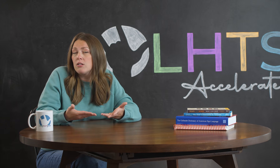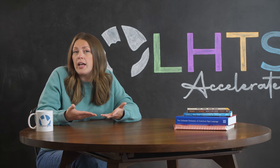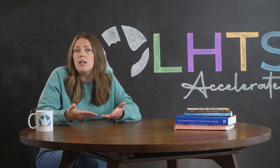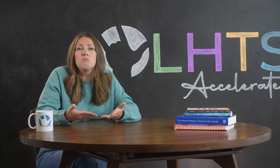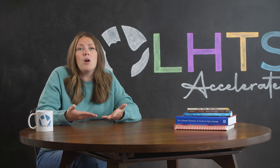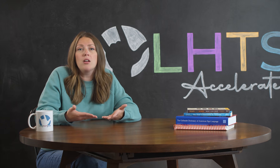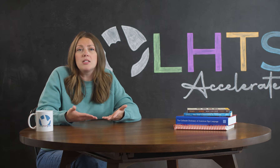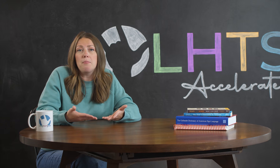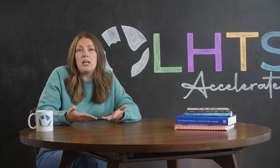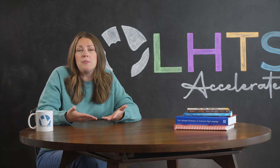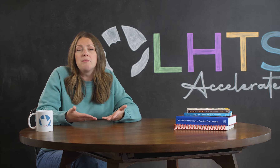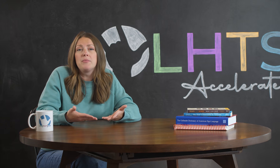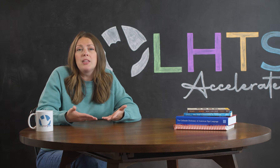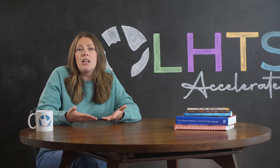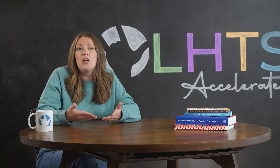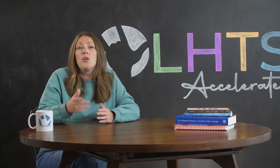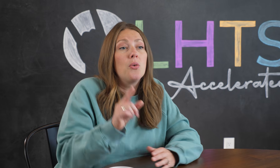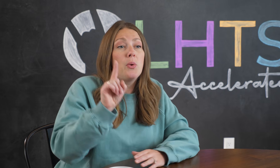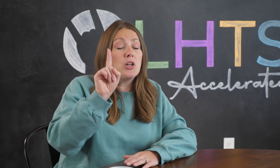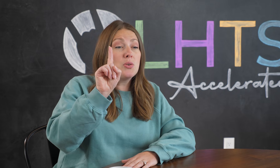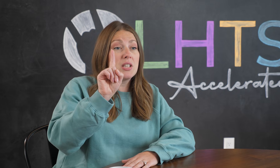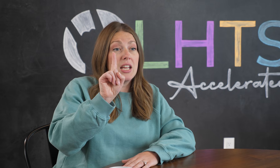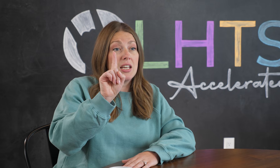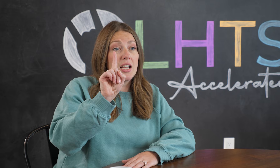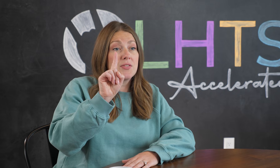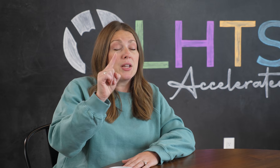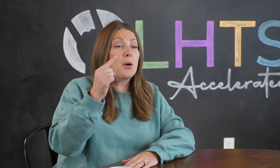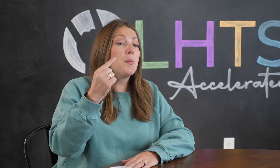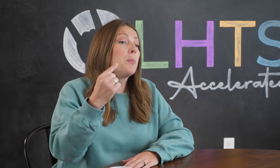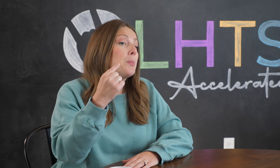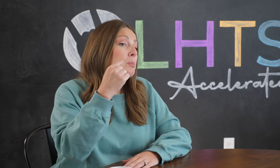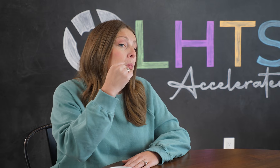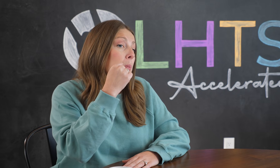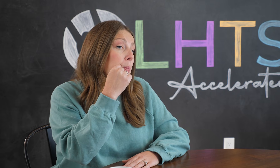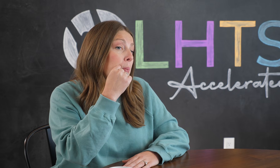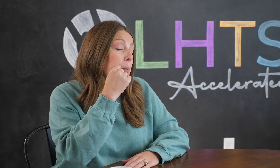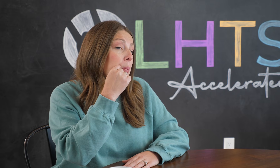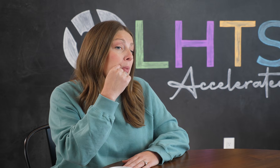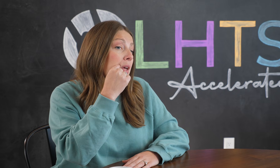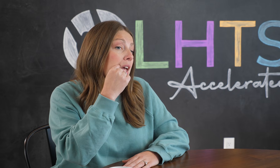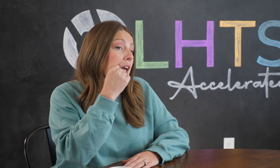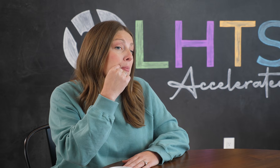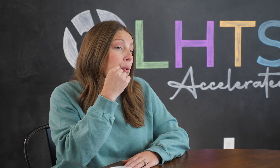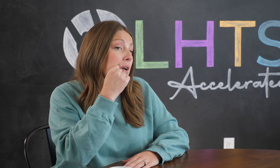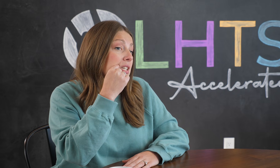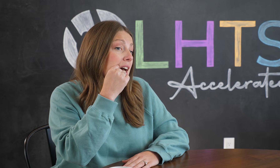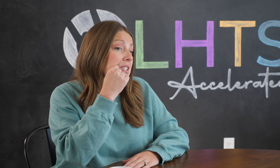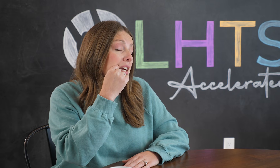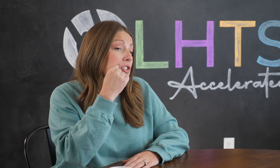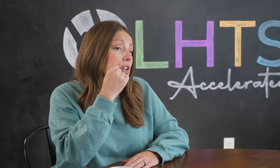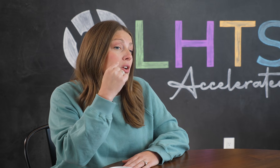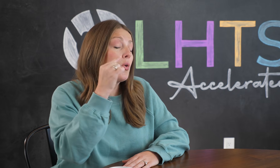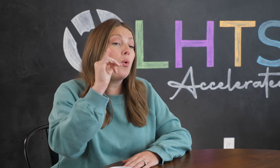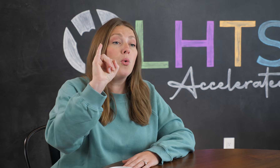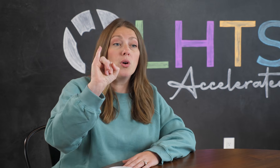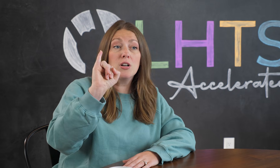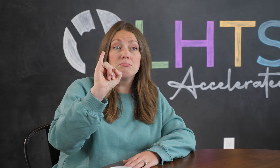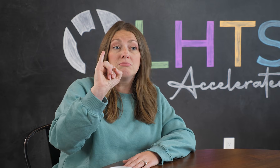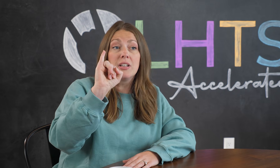like on somebody. We could use an index finger and point to that section, or